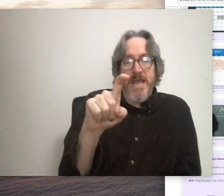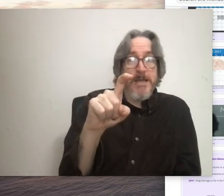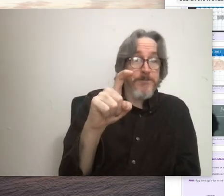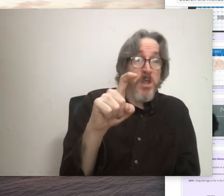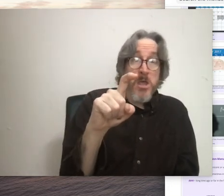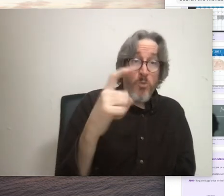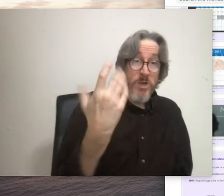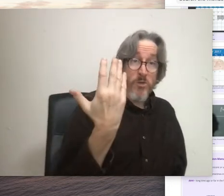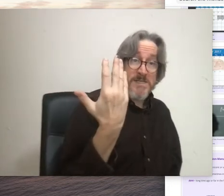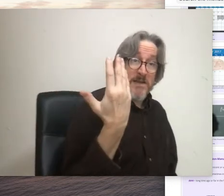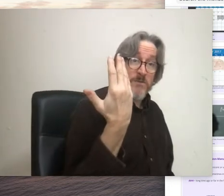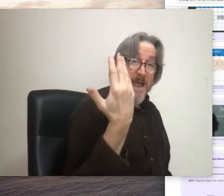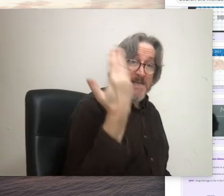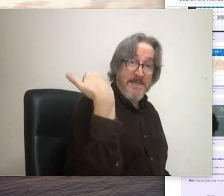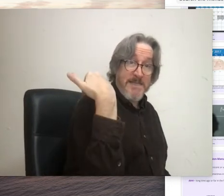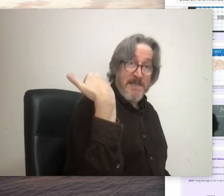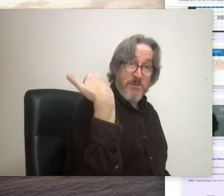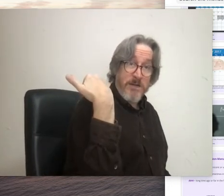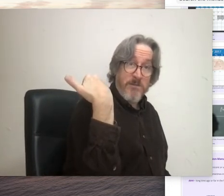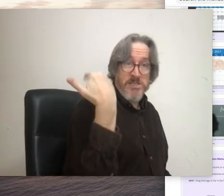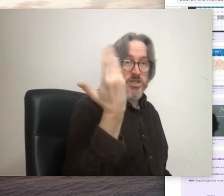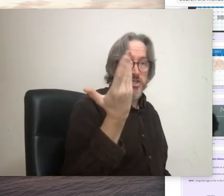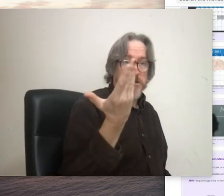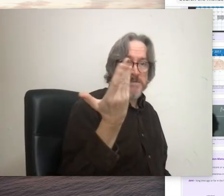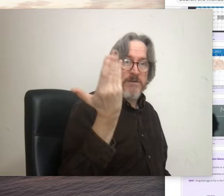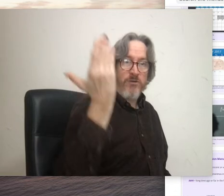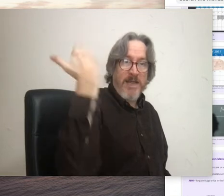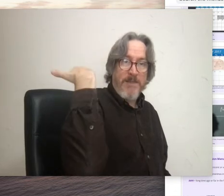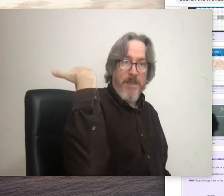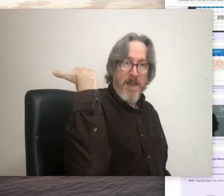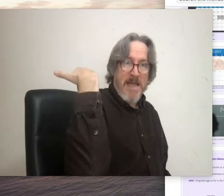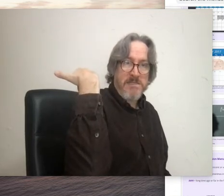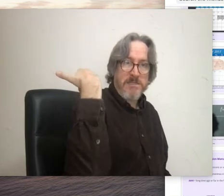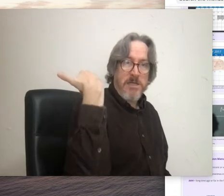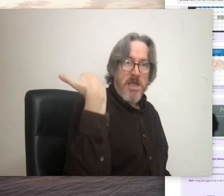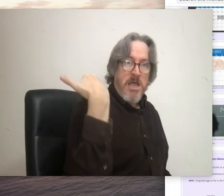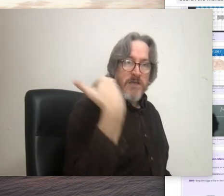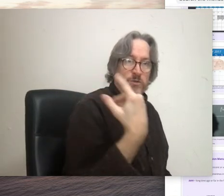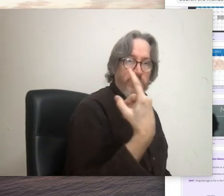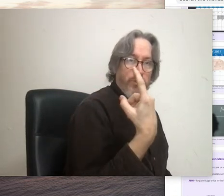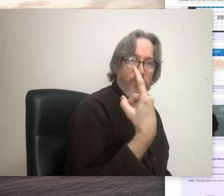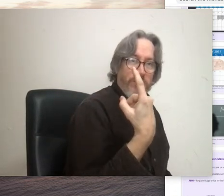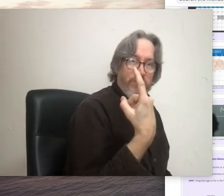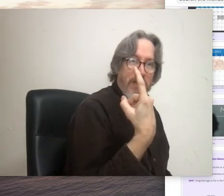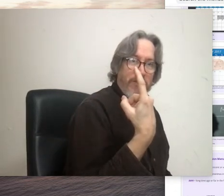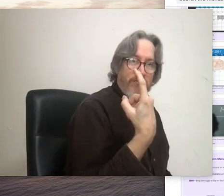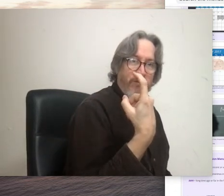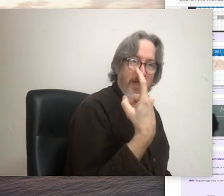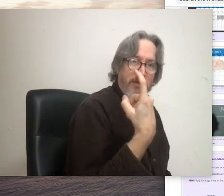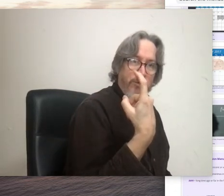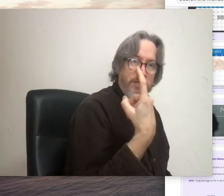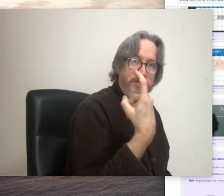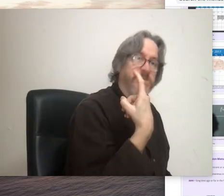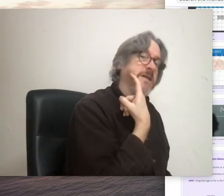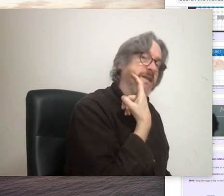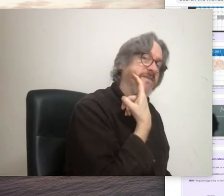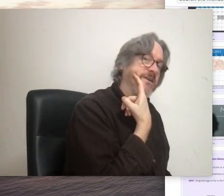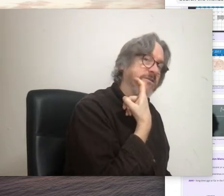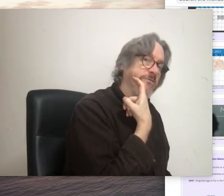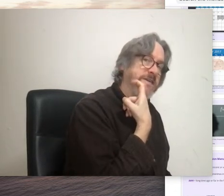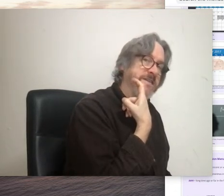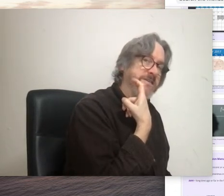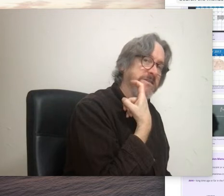If you take, we know the sign for past is this, right? This is the generic sign for in the past. If you do it with, rather than a full hand, you just use the